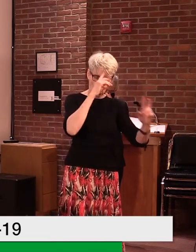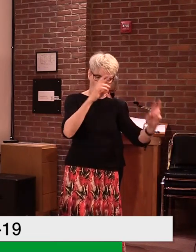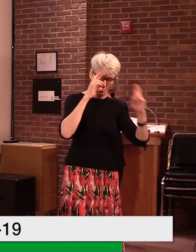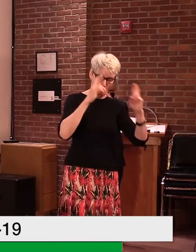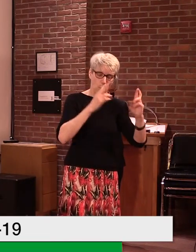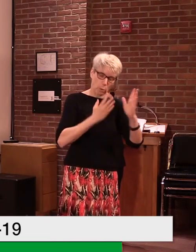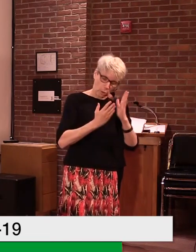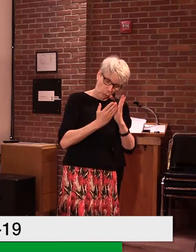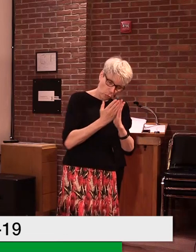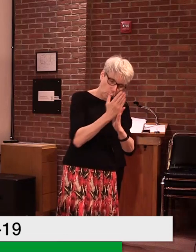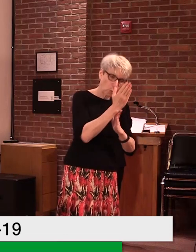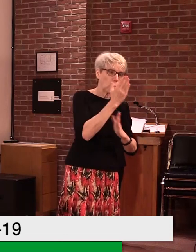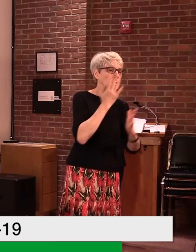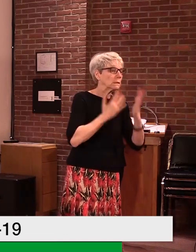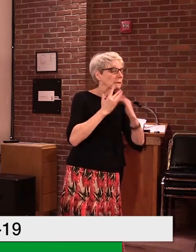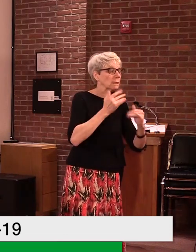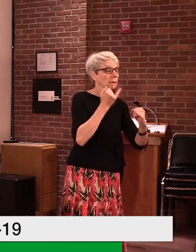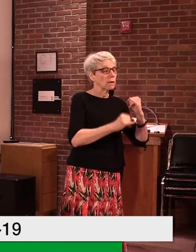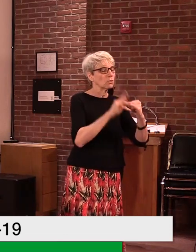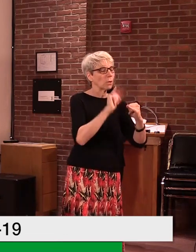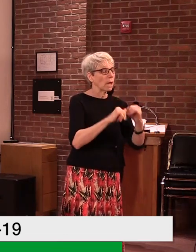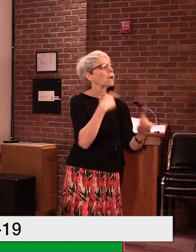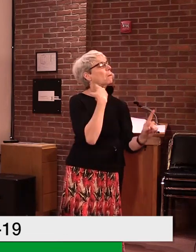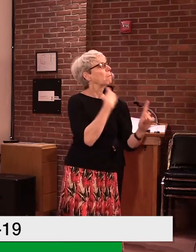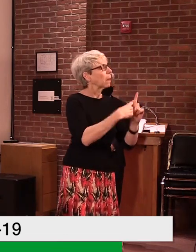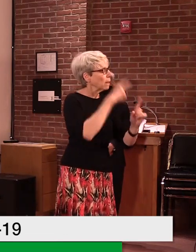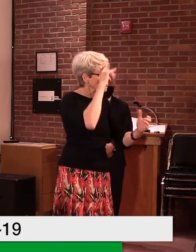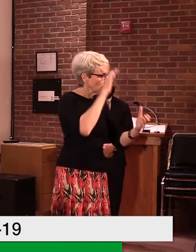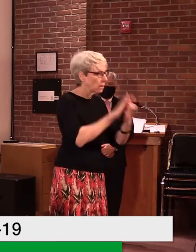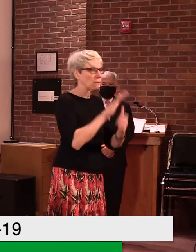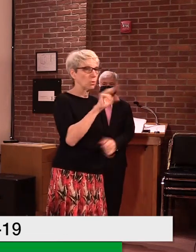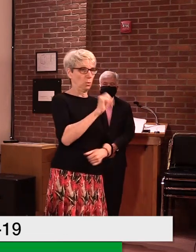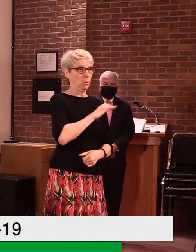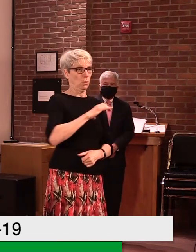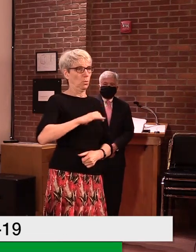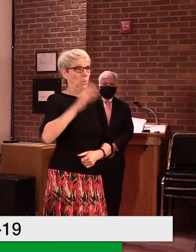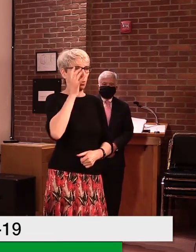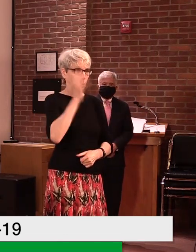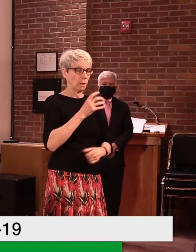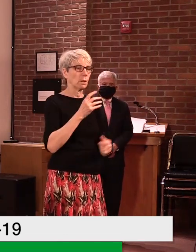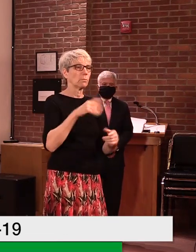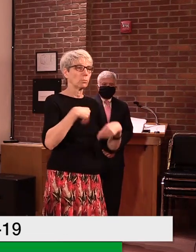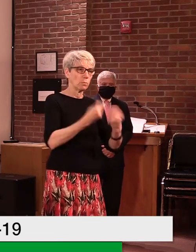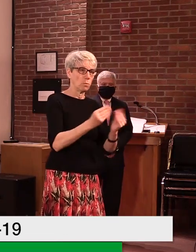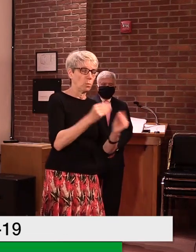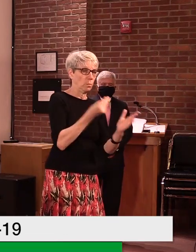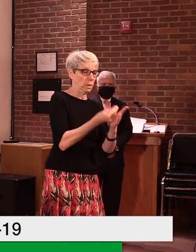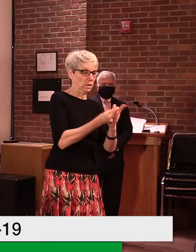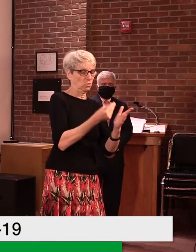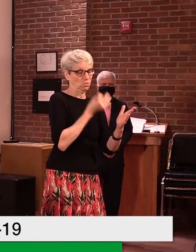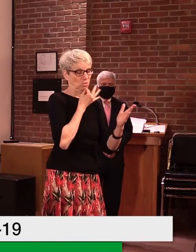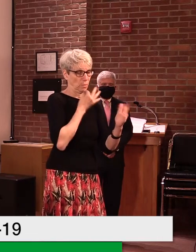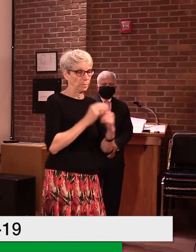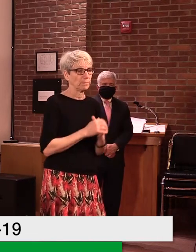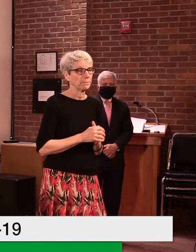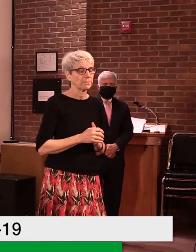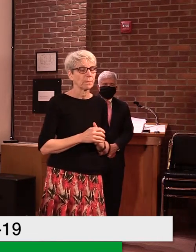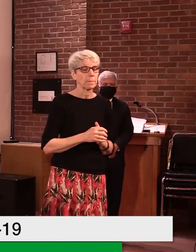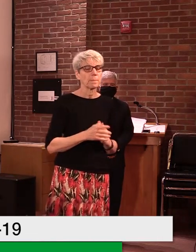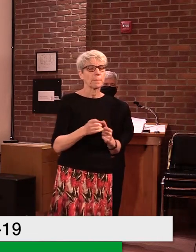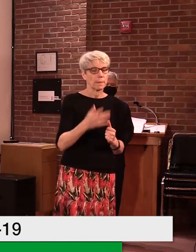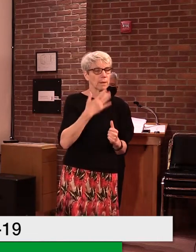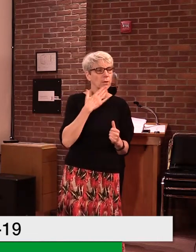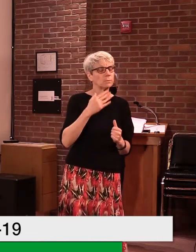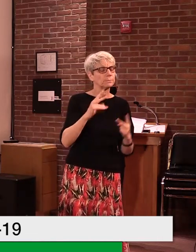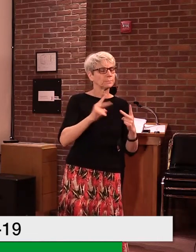but I believe that Congress will take some action in the next few days. Okay, thank you. I have another question